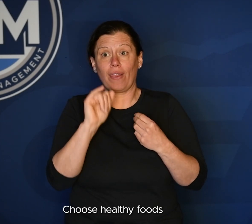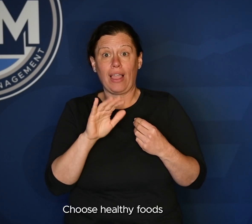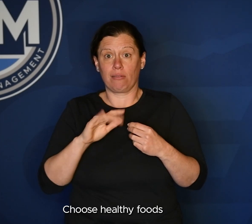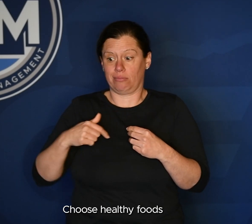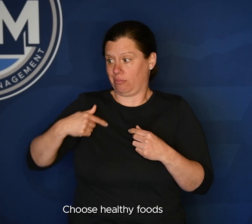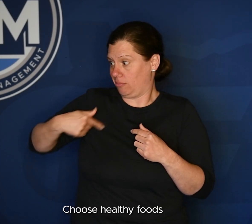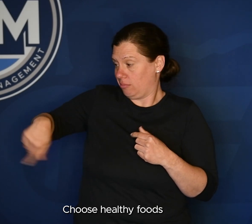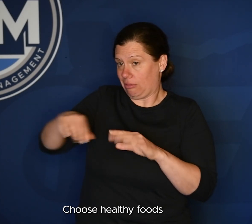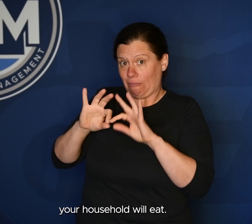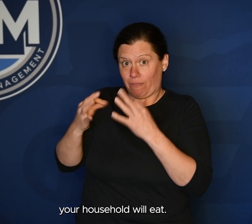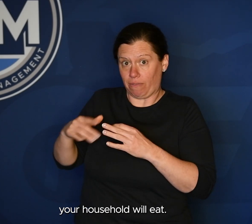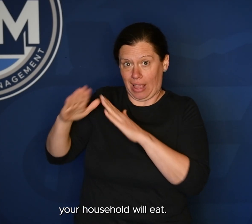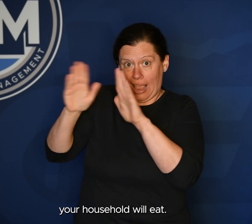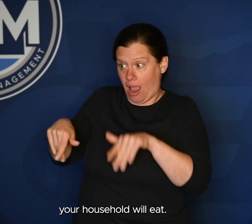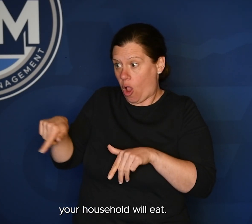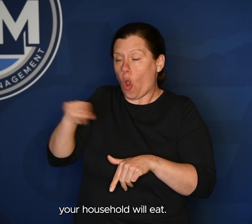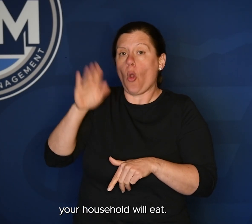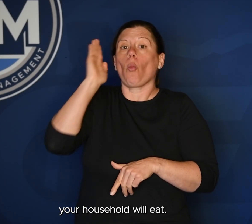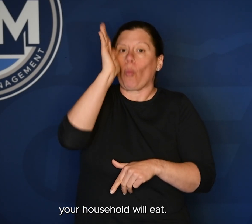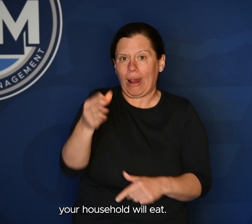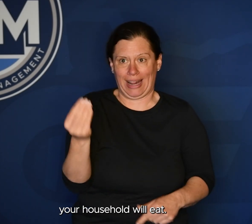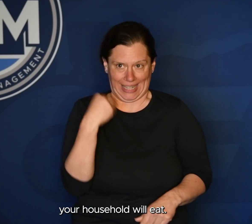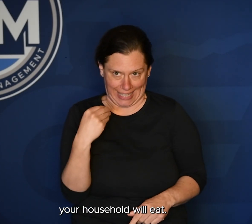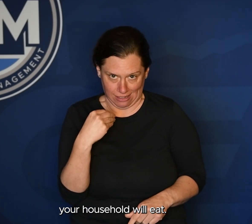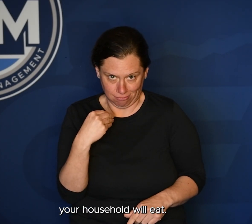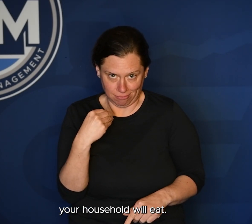Choose healthy foods your household will eat.